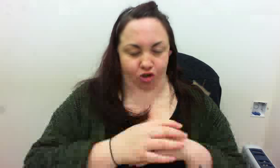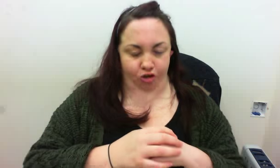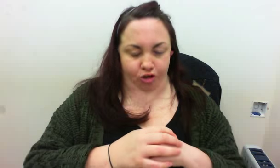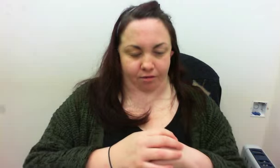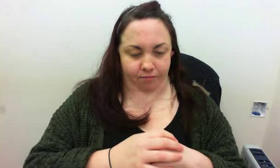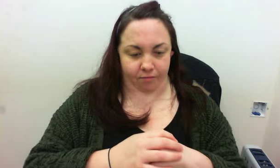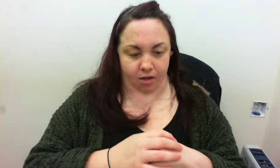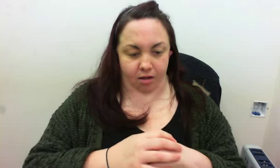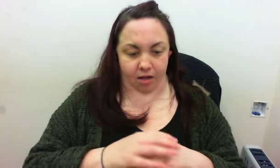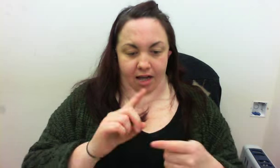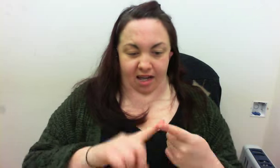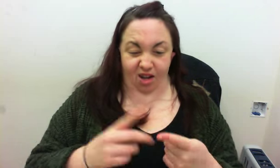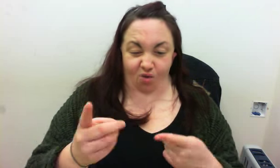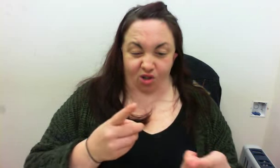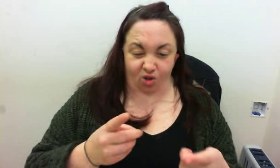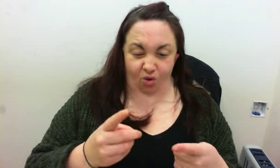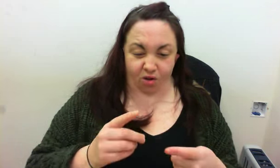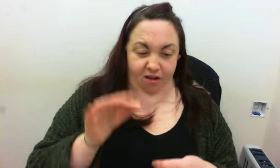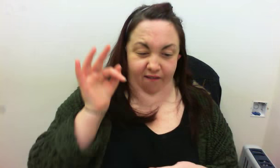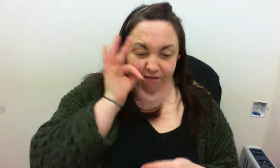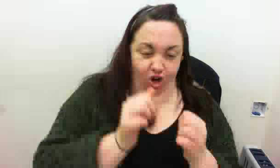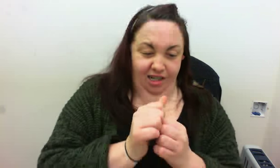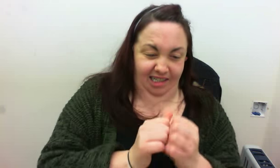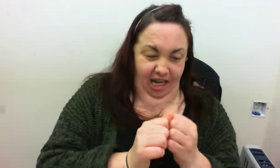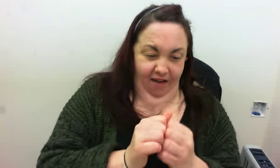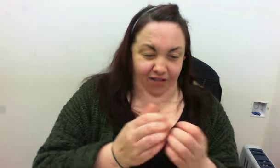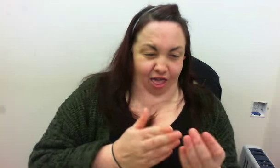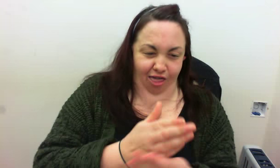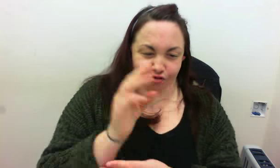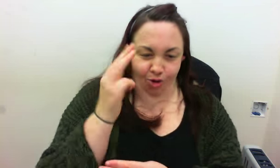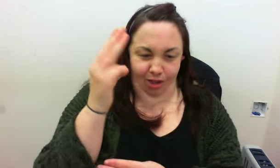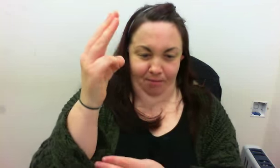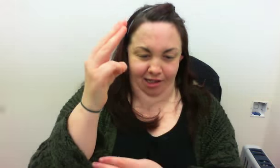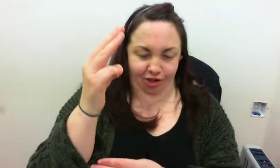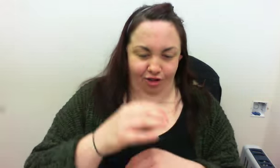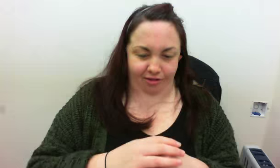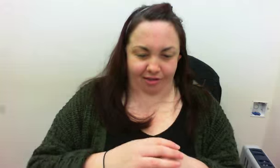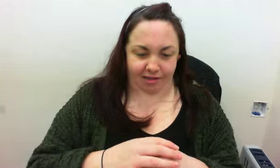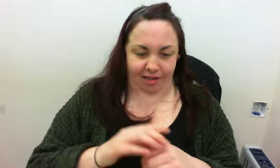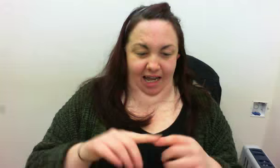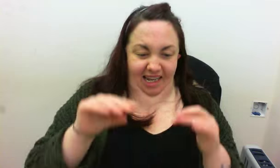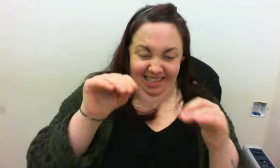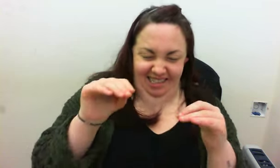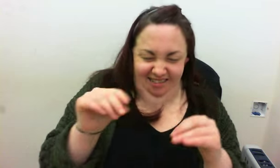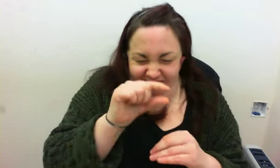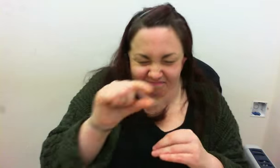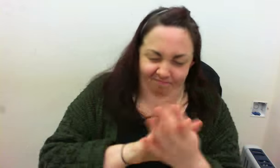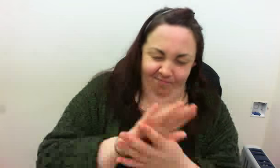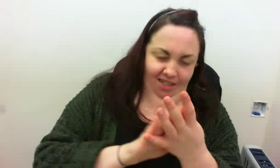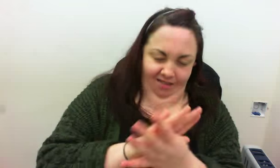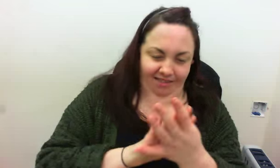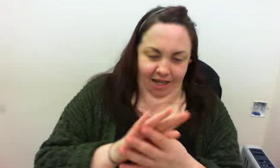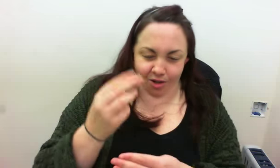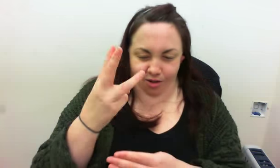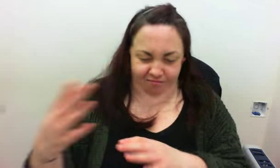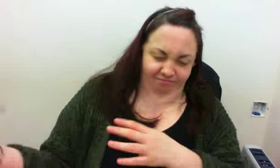so we'll be doing kind of like little fun activities through the picture. So it's about teaching people a little bit of Irish Sign Language while they come and see the